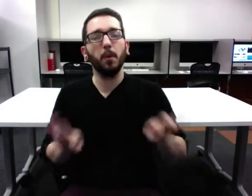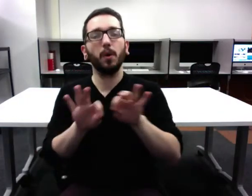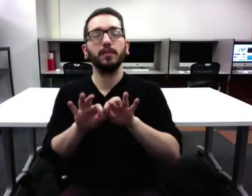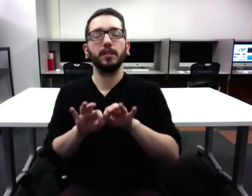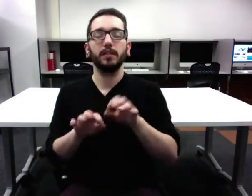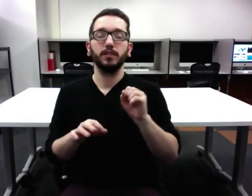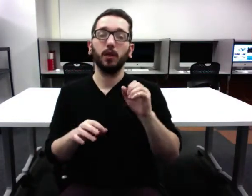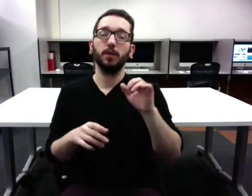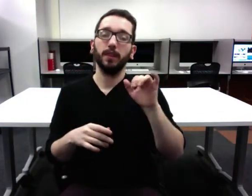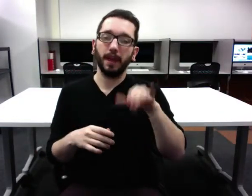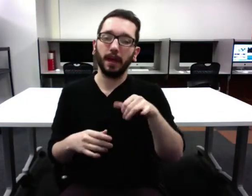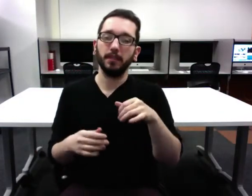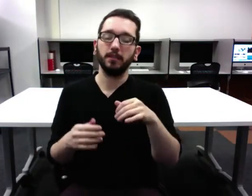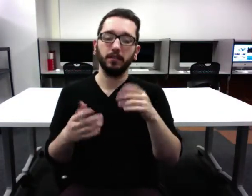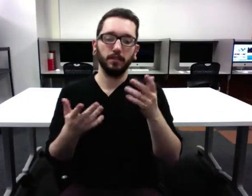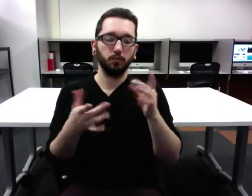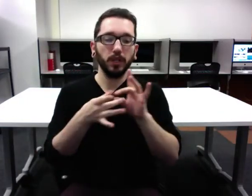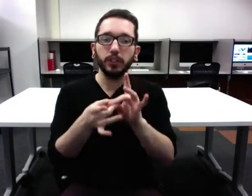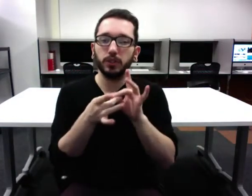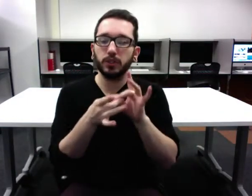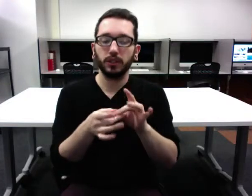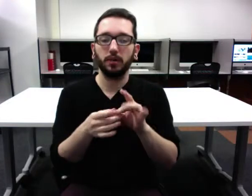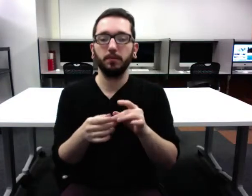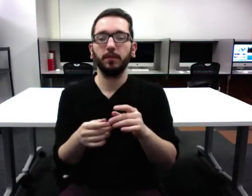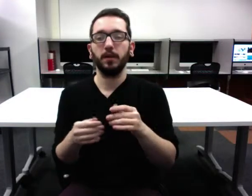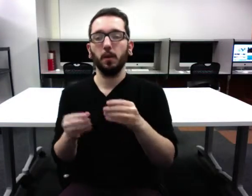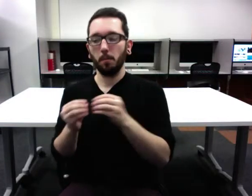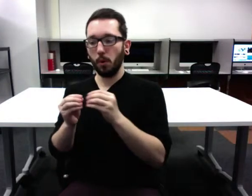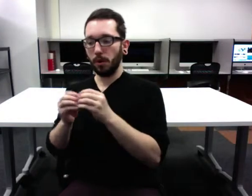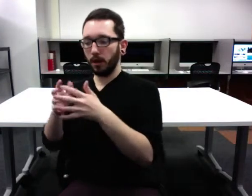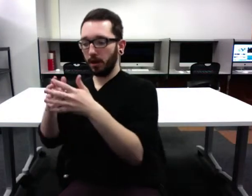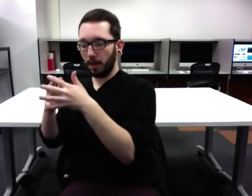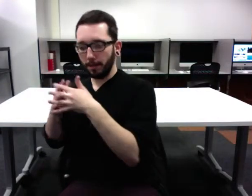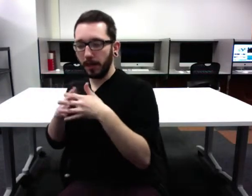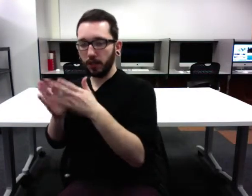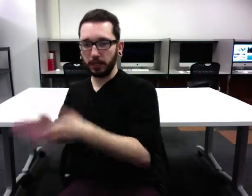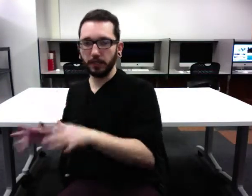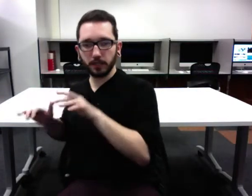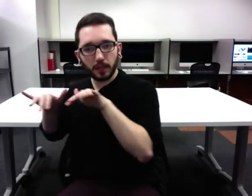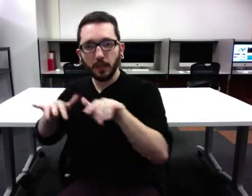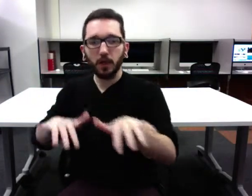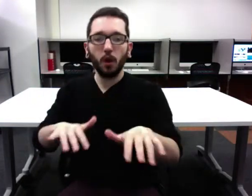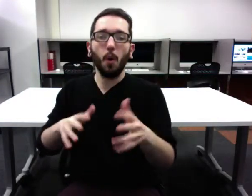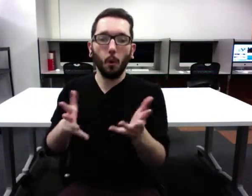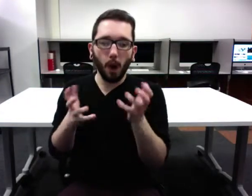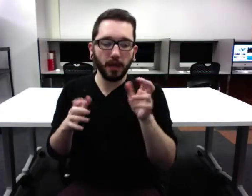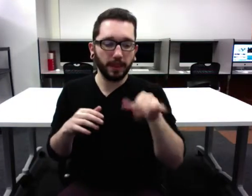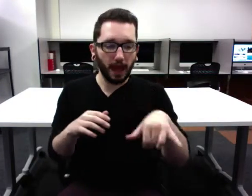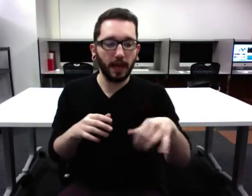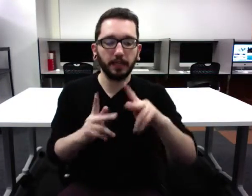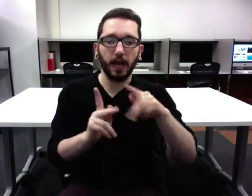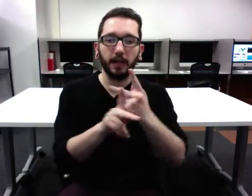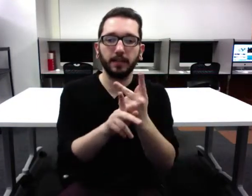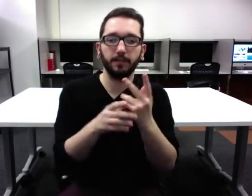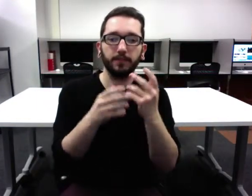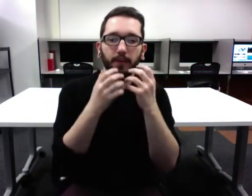is bringing more and more Americans to complementary medicine. We did a survey in 2002. We're going to repeat it in 2005.